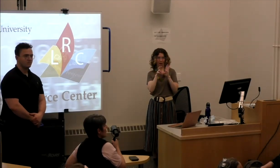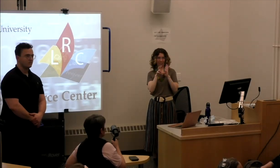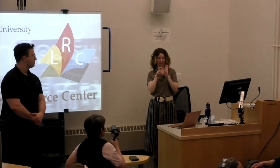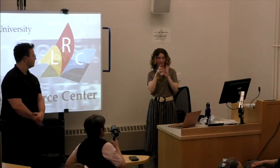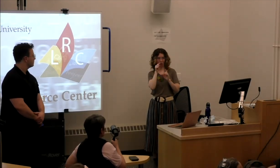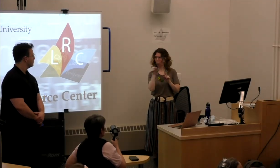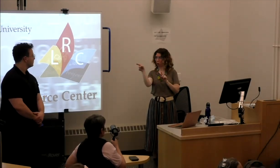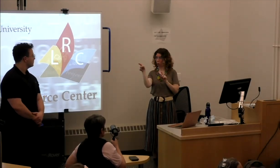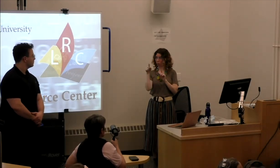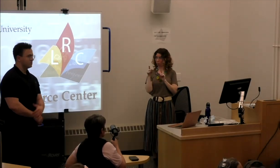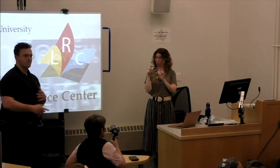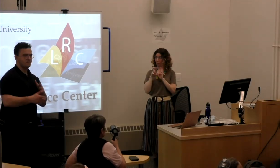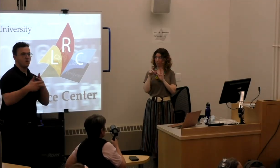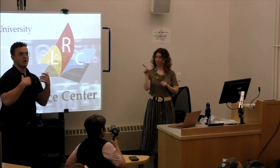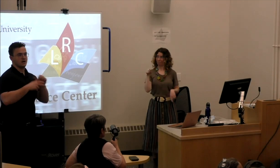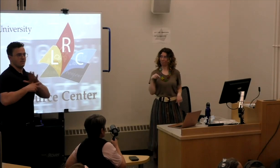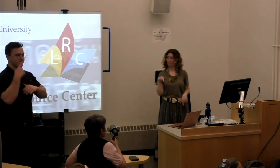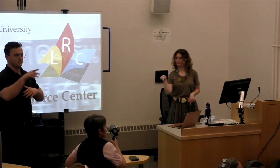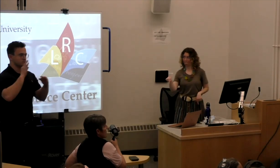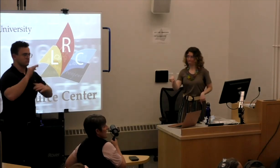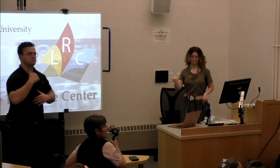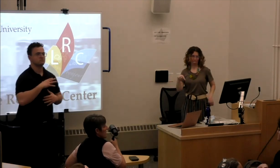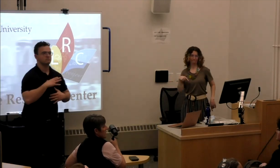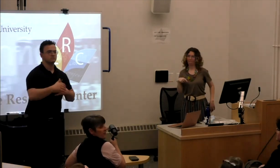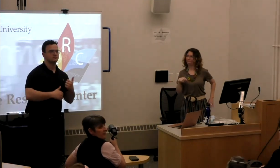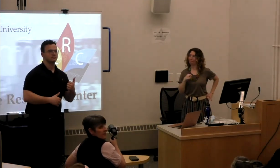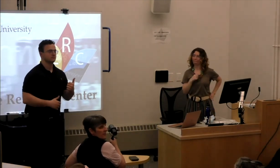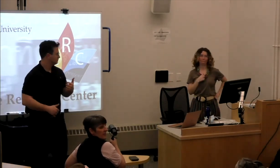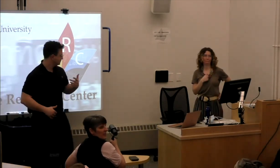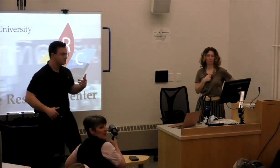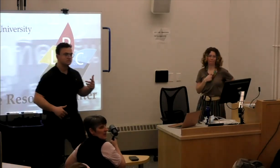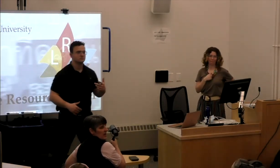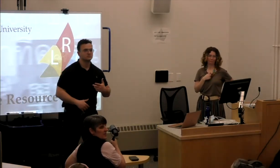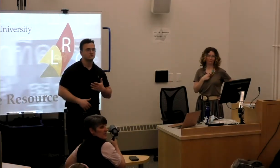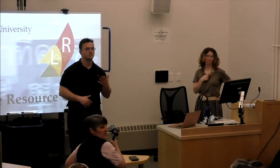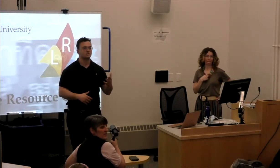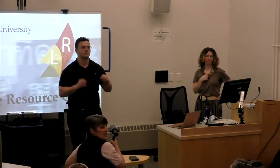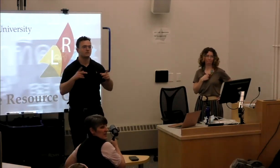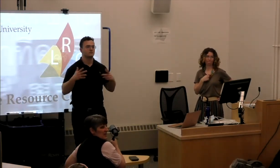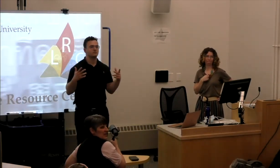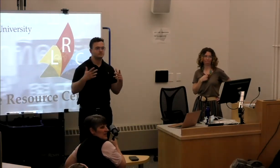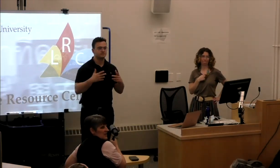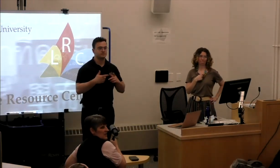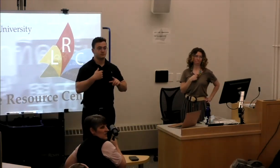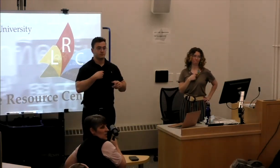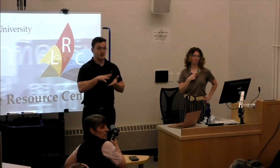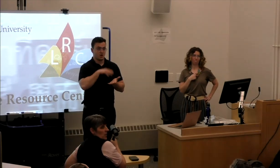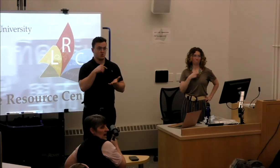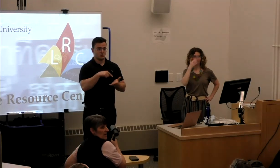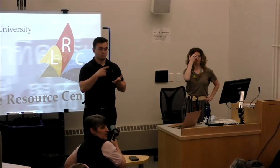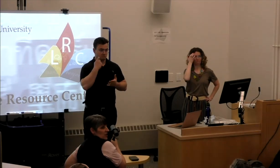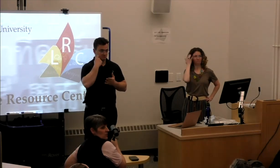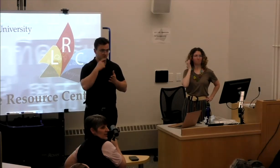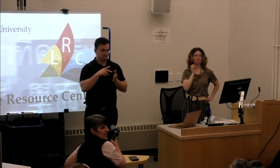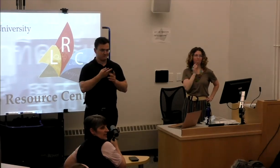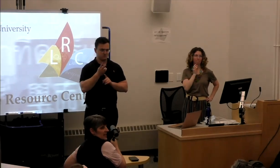asked, do you want me to copy sign for the deaf in the front here? Okay, great. So from what I